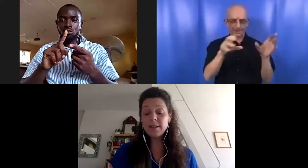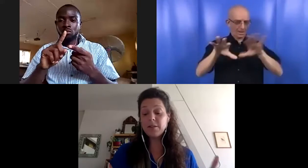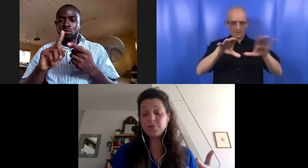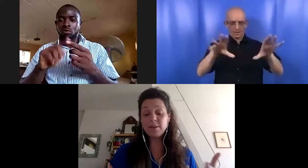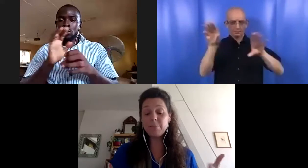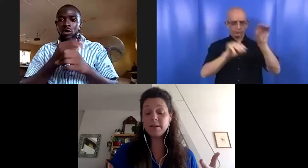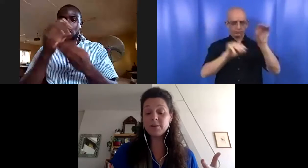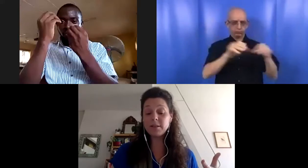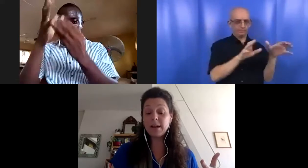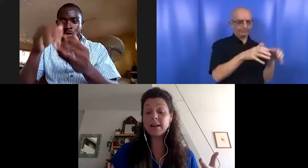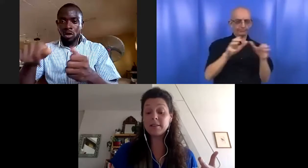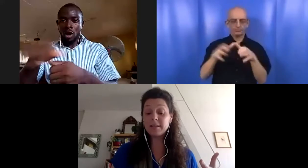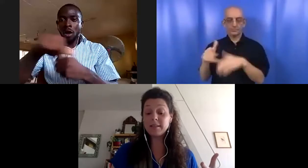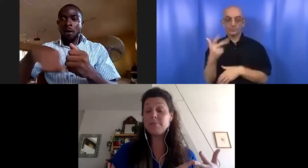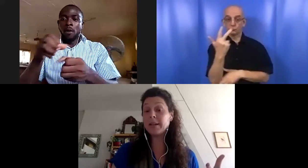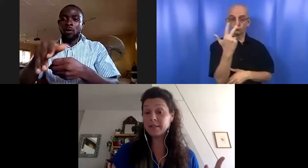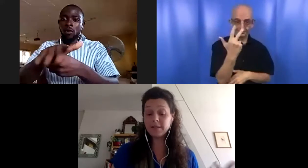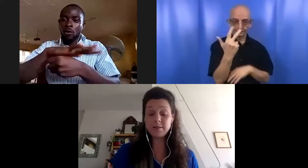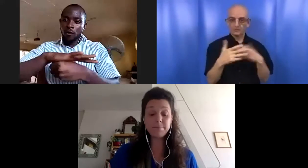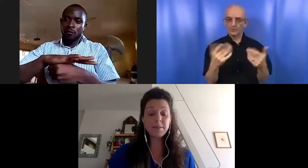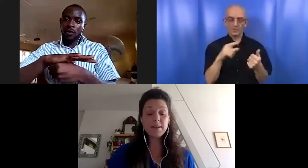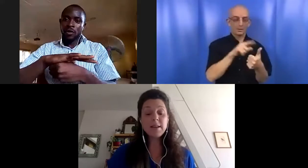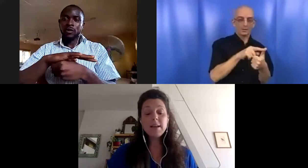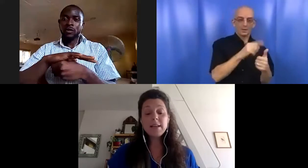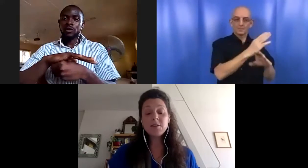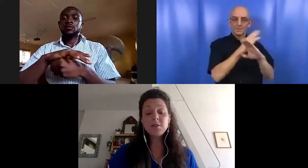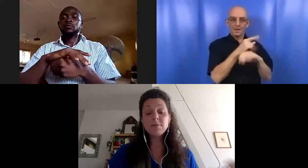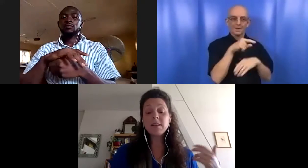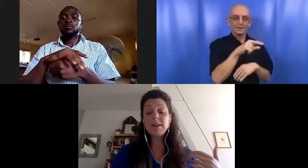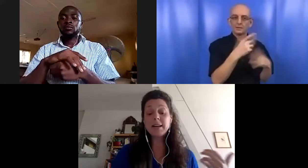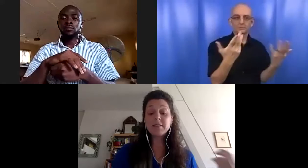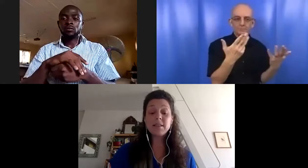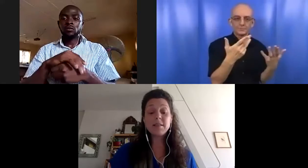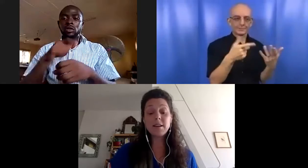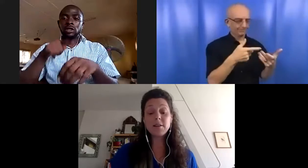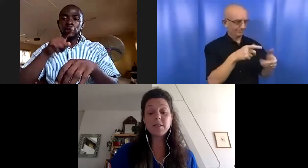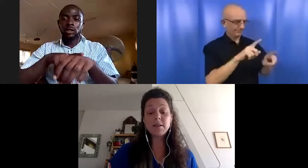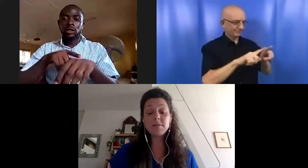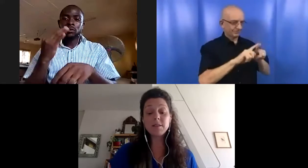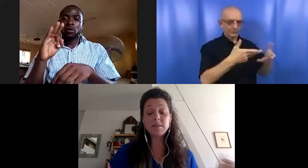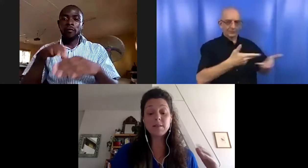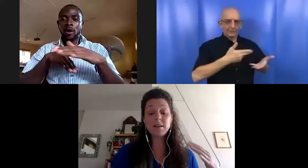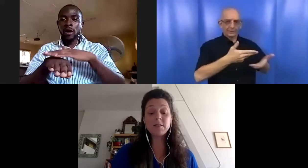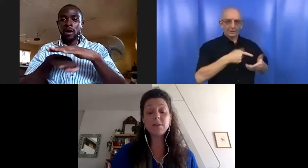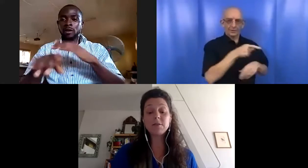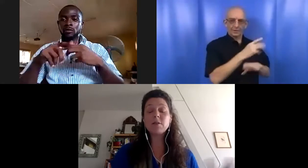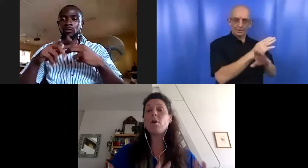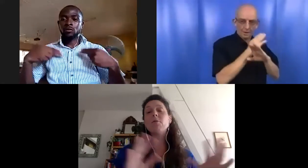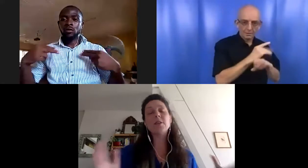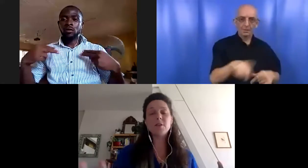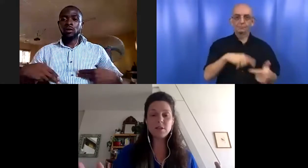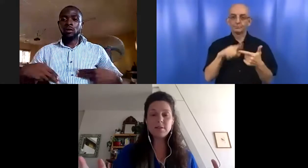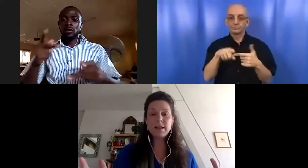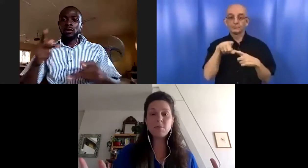COVID, and 3 barriers in accessing medicine. In terms of access to healthcare facilities and hospitals,